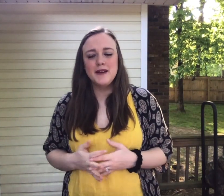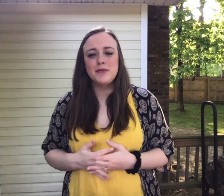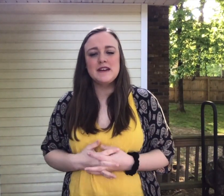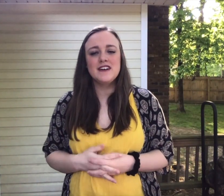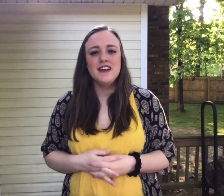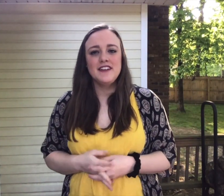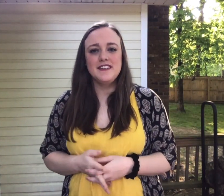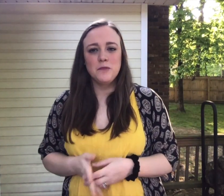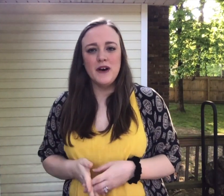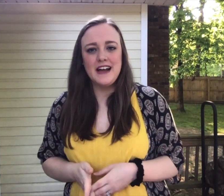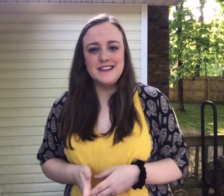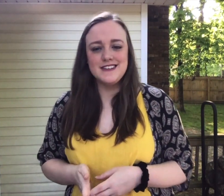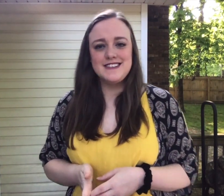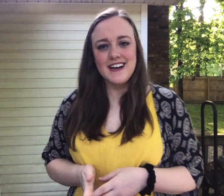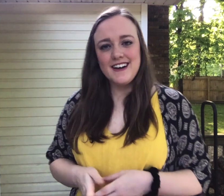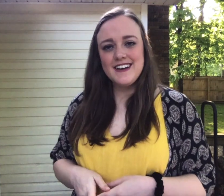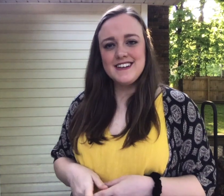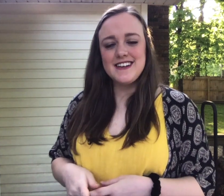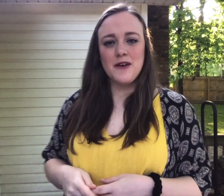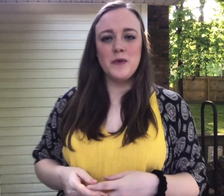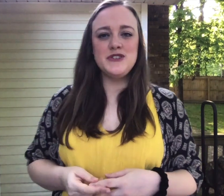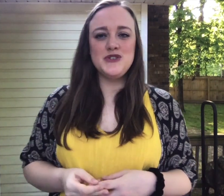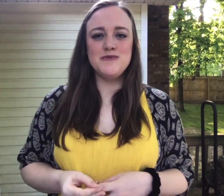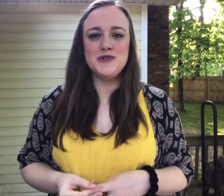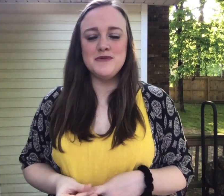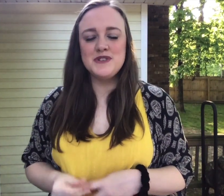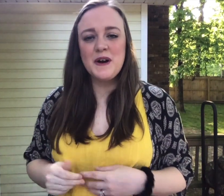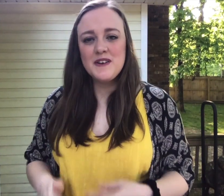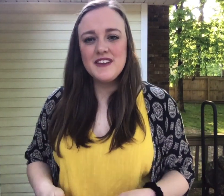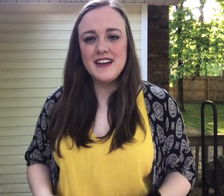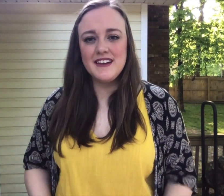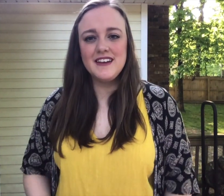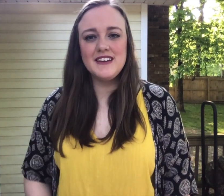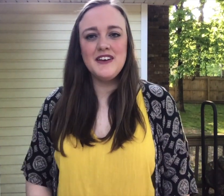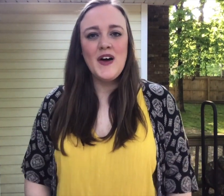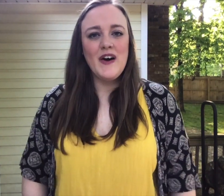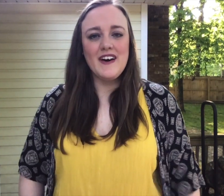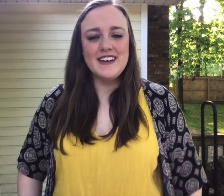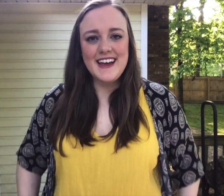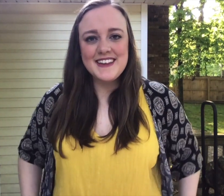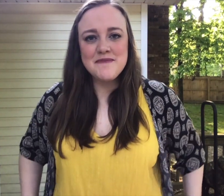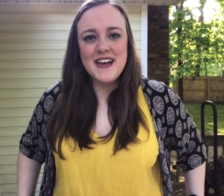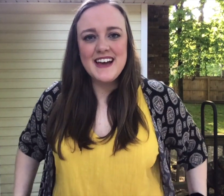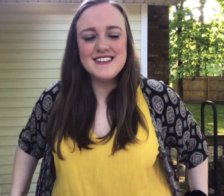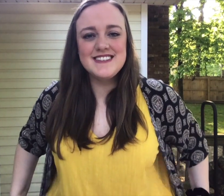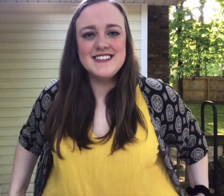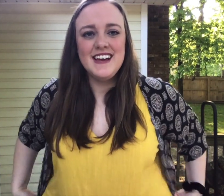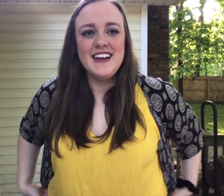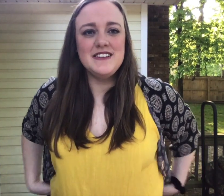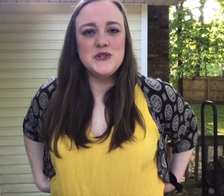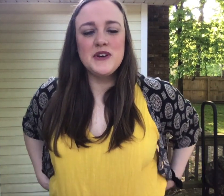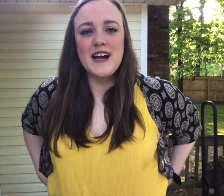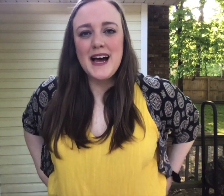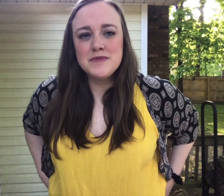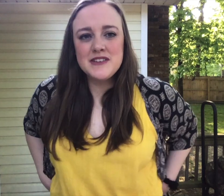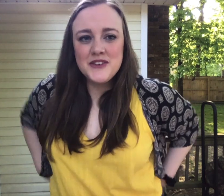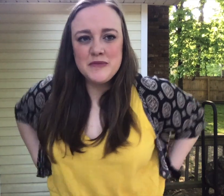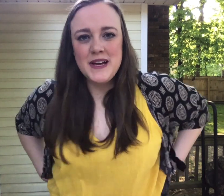paper what I just signed, and I want you to turn that in on LMS and do your absolute best.